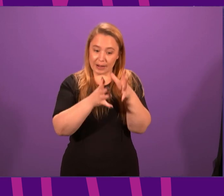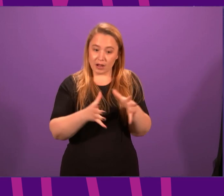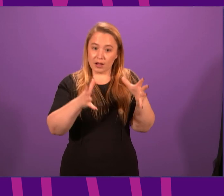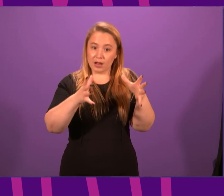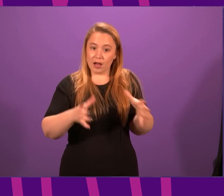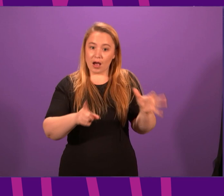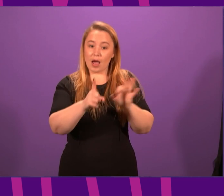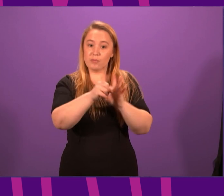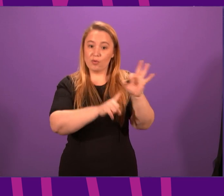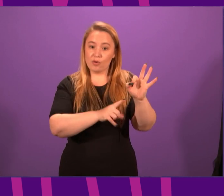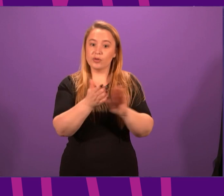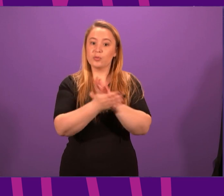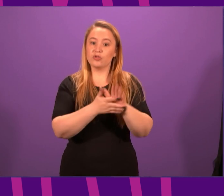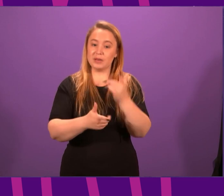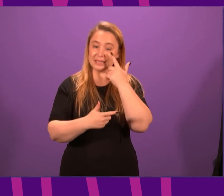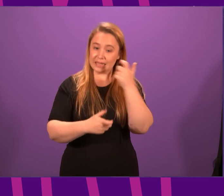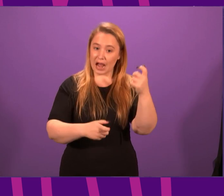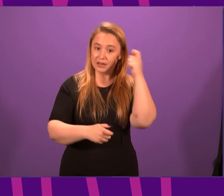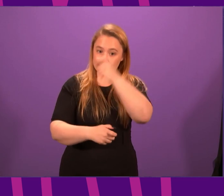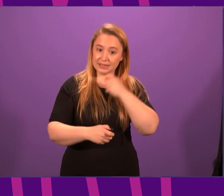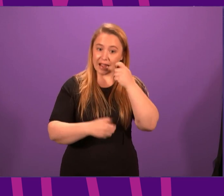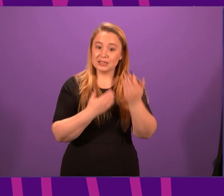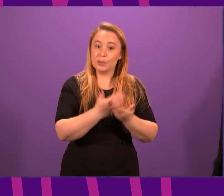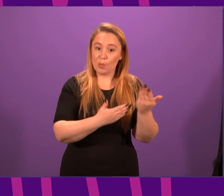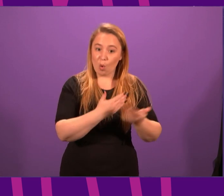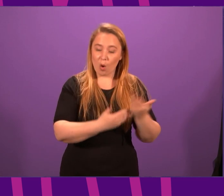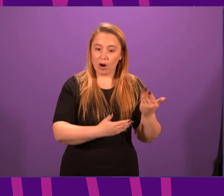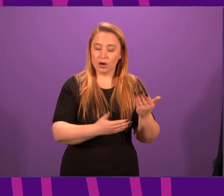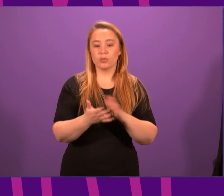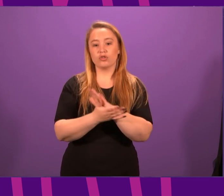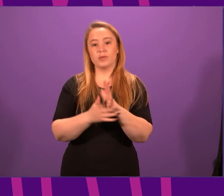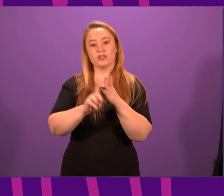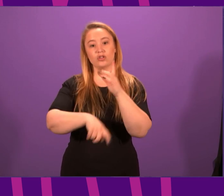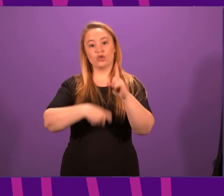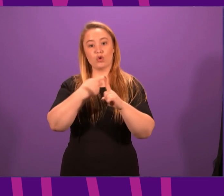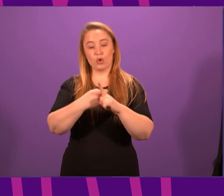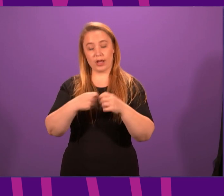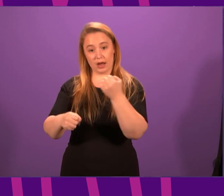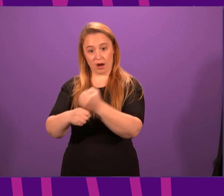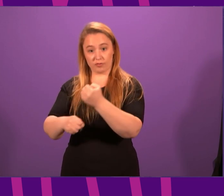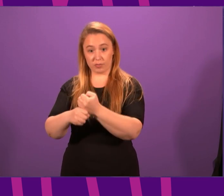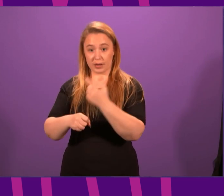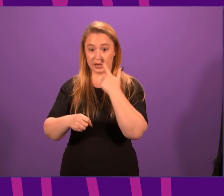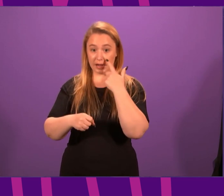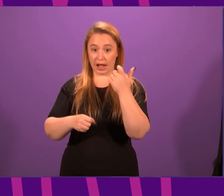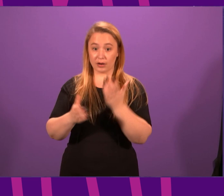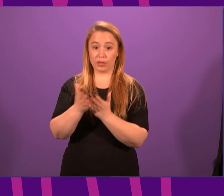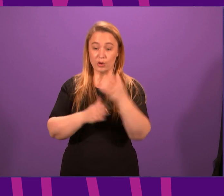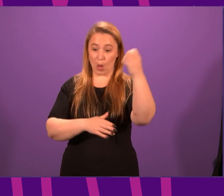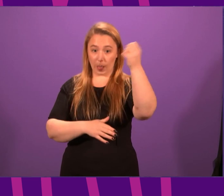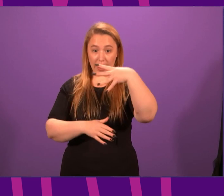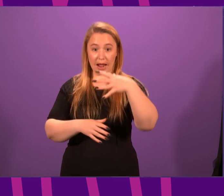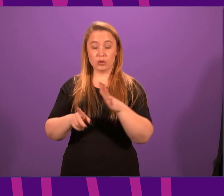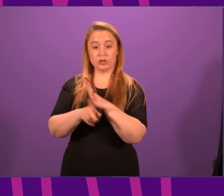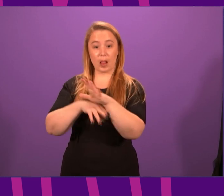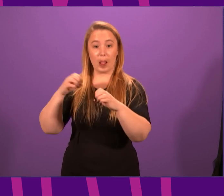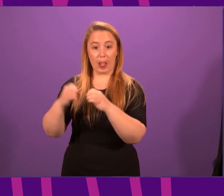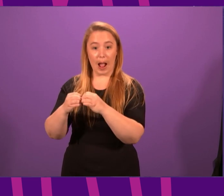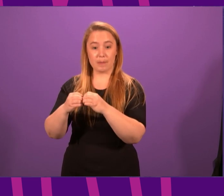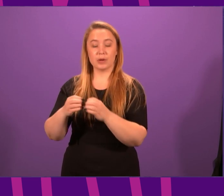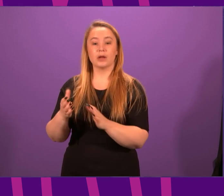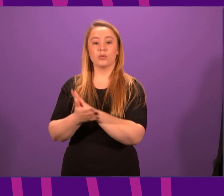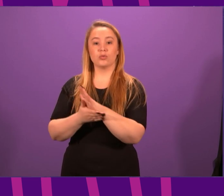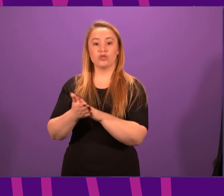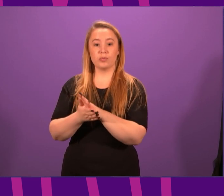take testing, and that will allow us, along with what the UK government can manage in terms of the Lighthouse Lab, to have that headroom